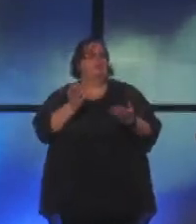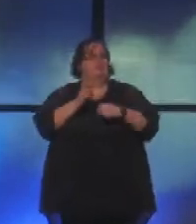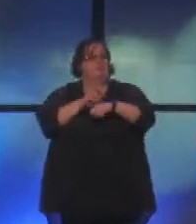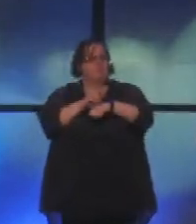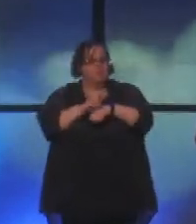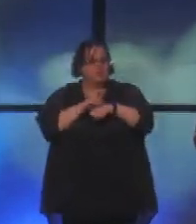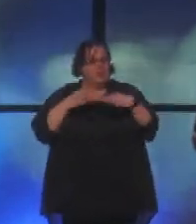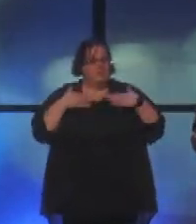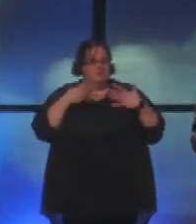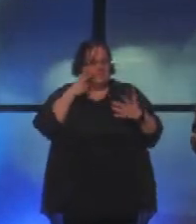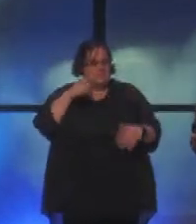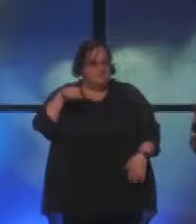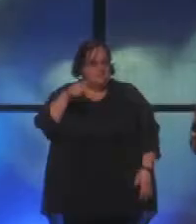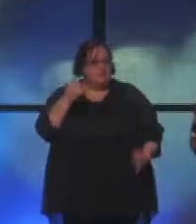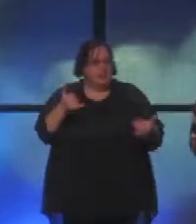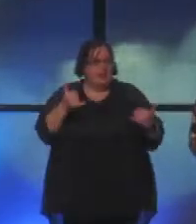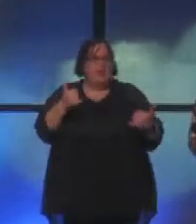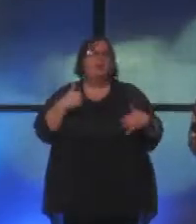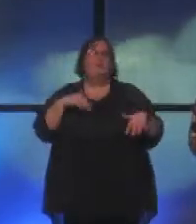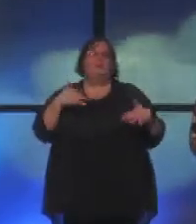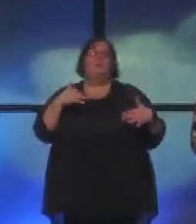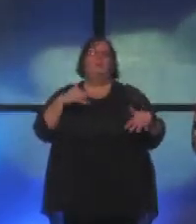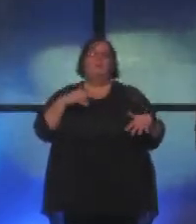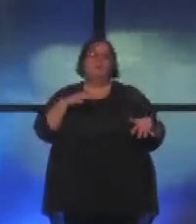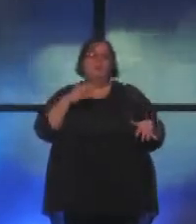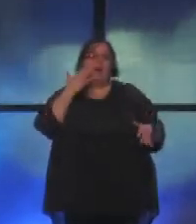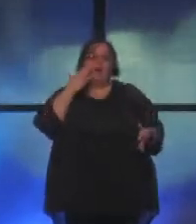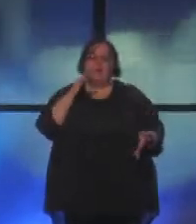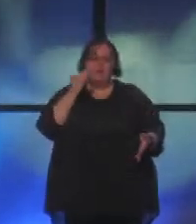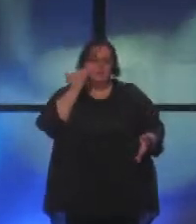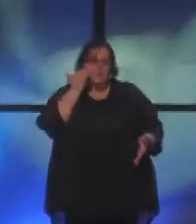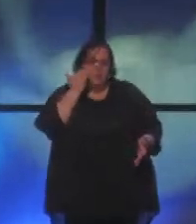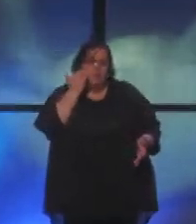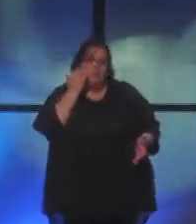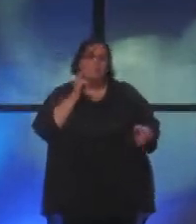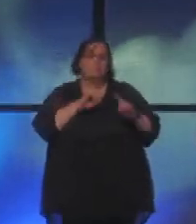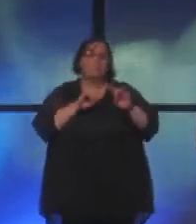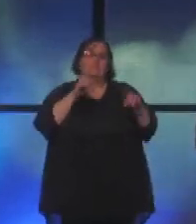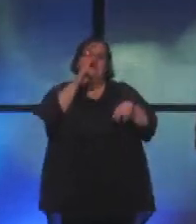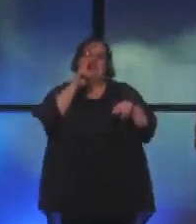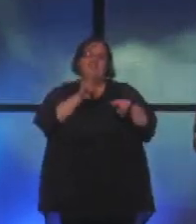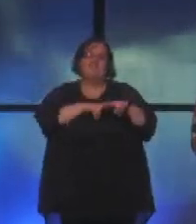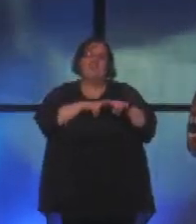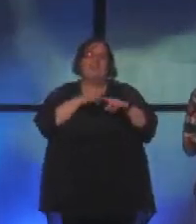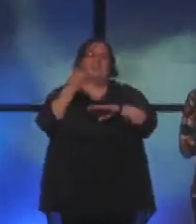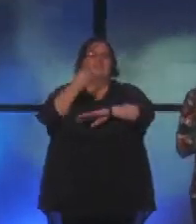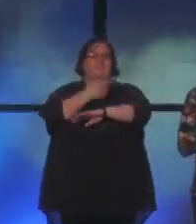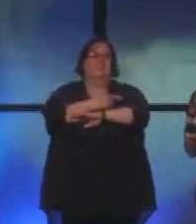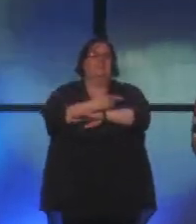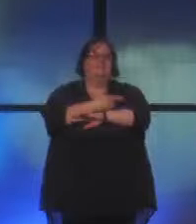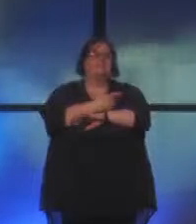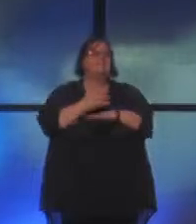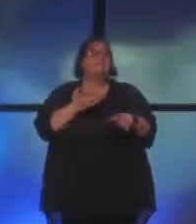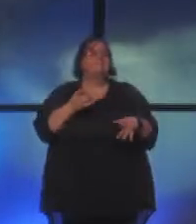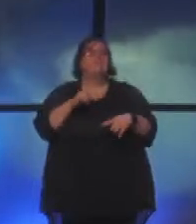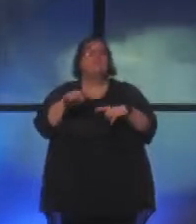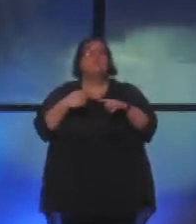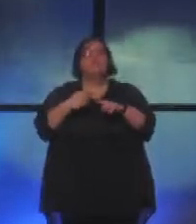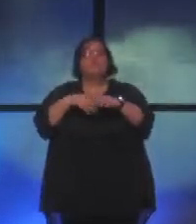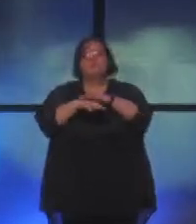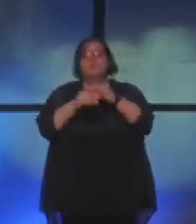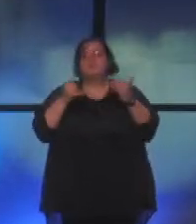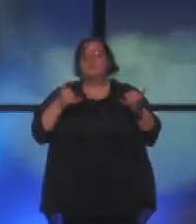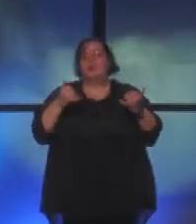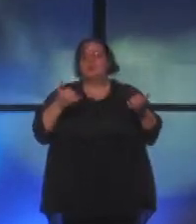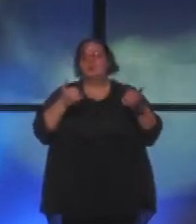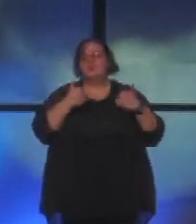Crossroads. Happy to see you today. It's going to be, I don't know if you can tell, but it's going to be a fun day. So as you came in today, you